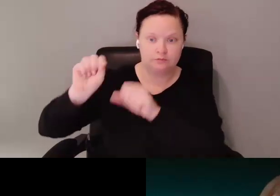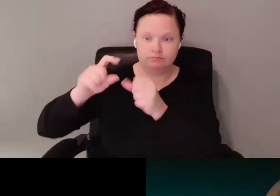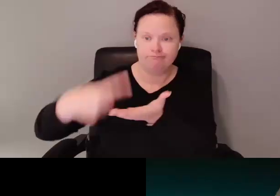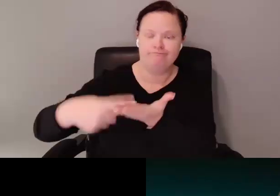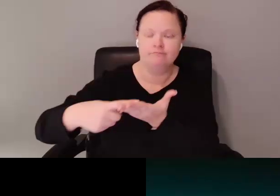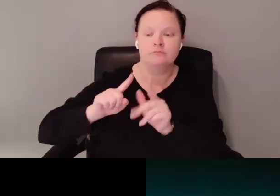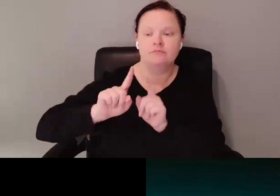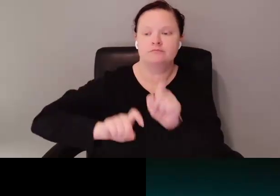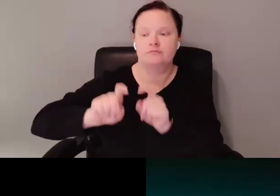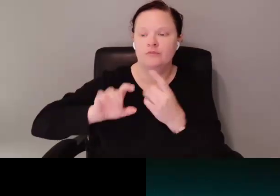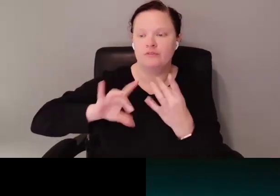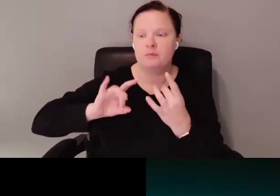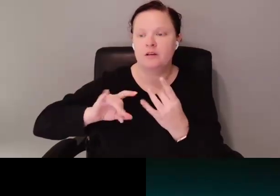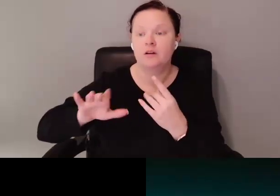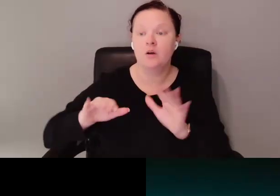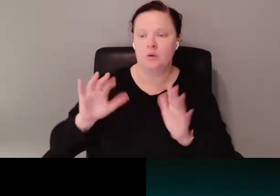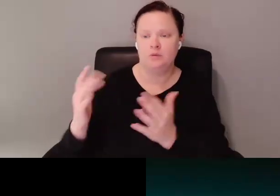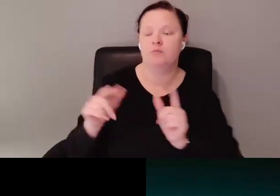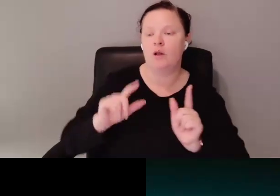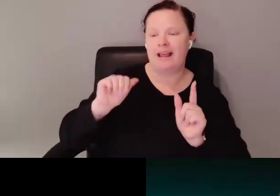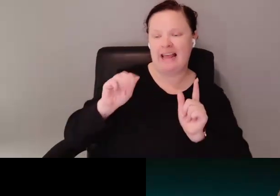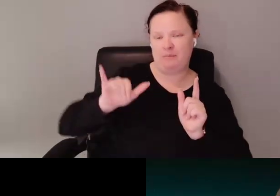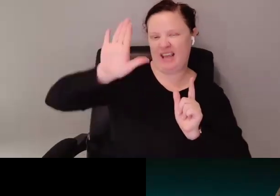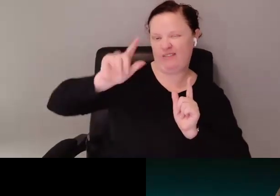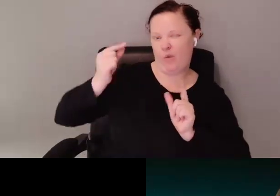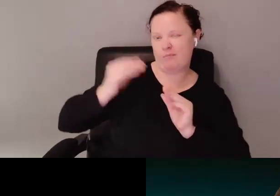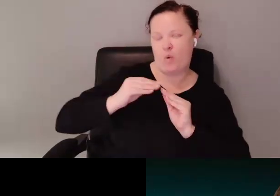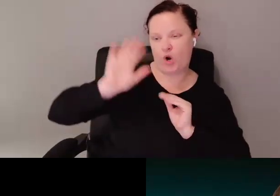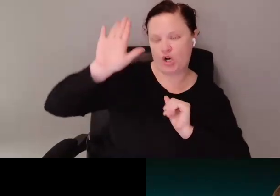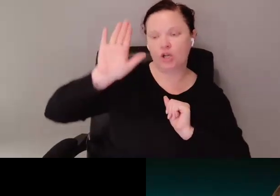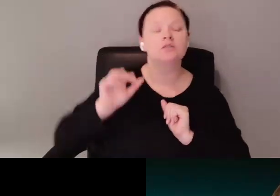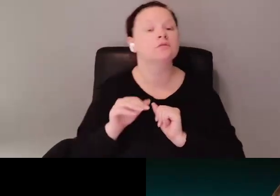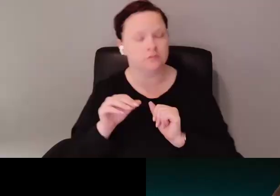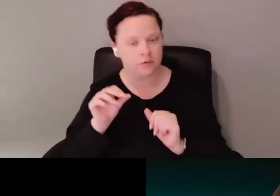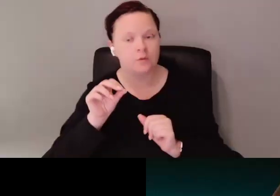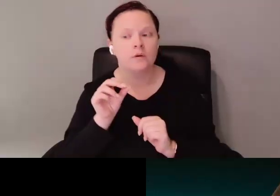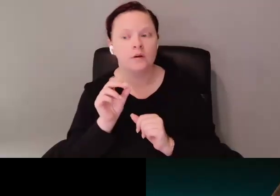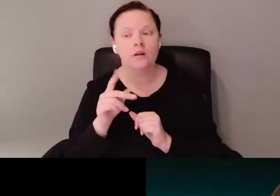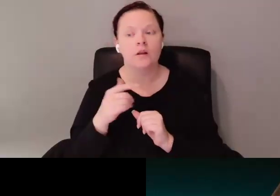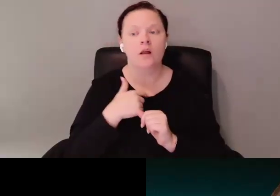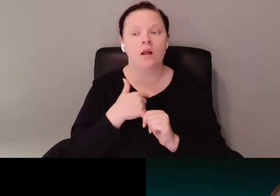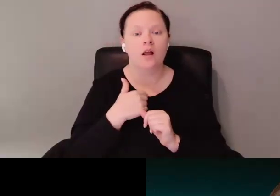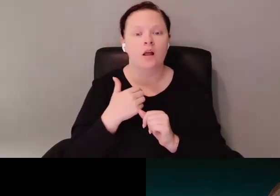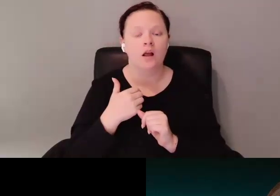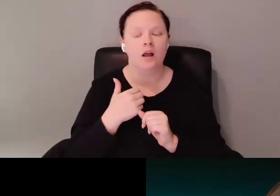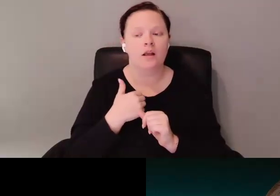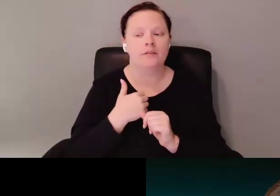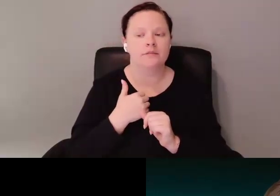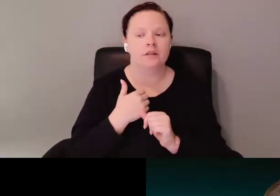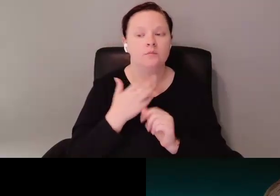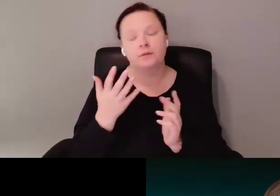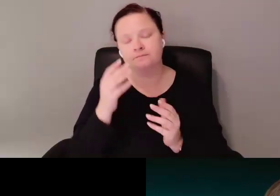survey, unless I'm Oh, and supposed I to had one talk more about. thing. One more. Yes. So I have a work. Well, it's